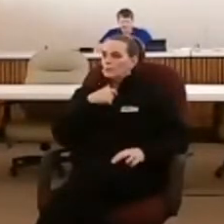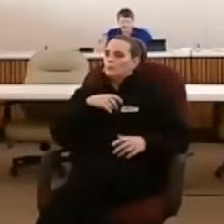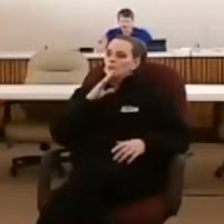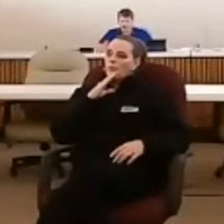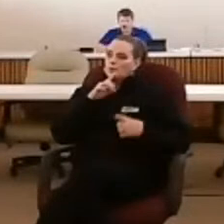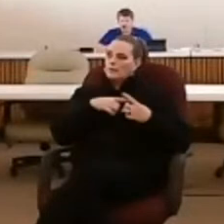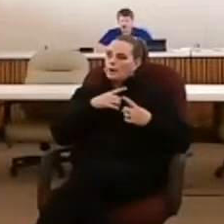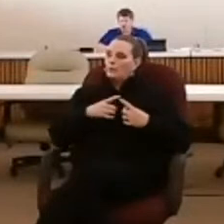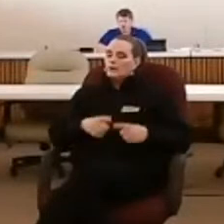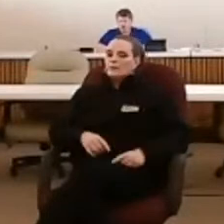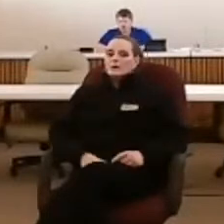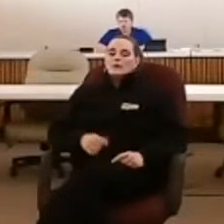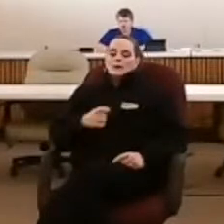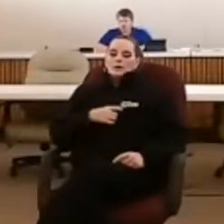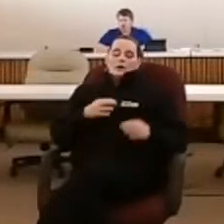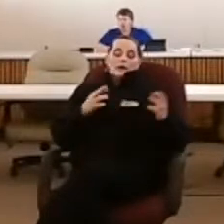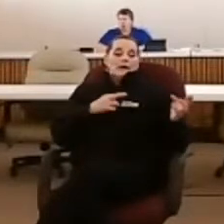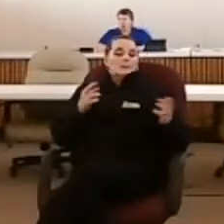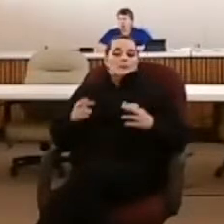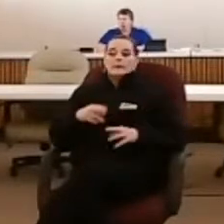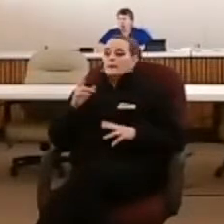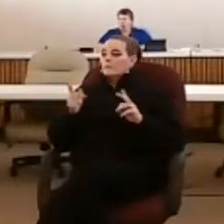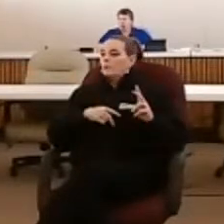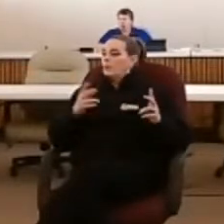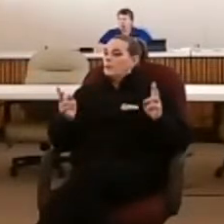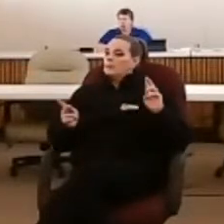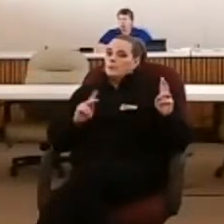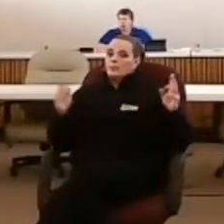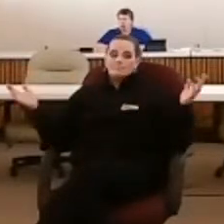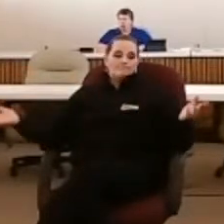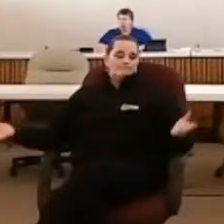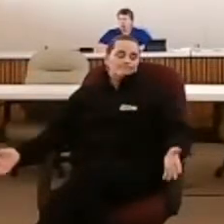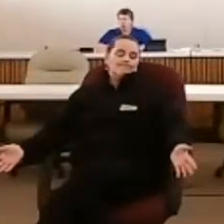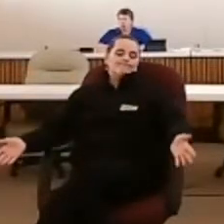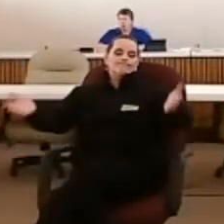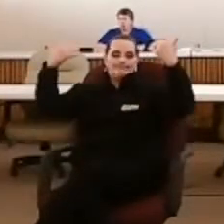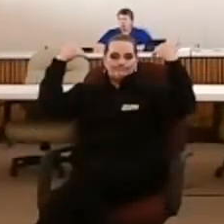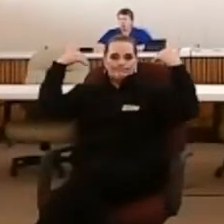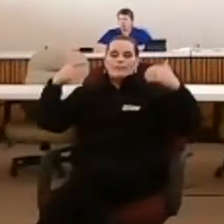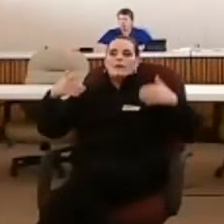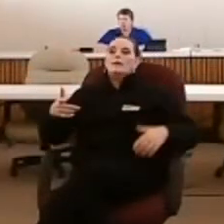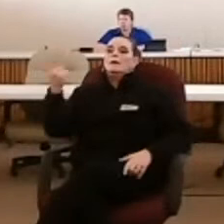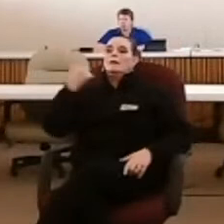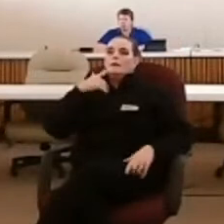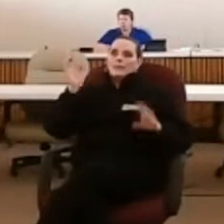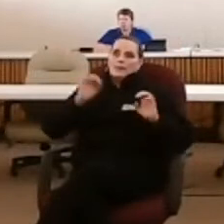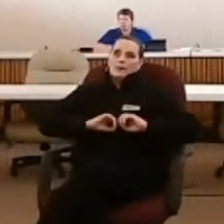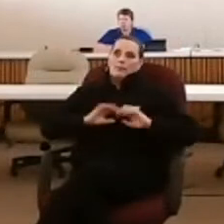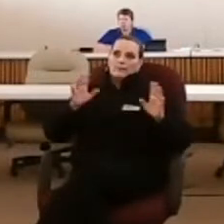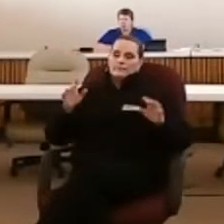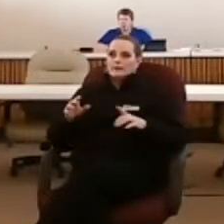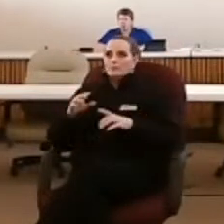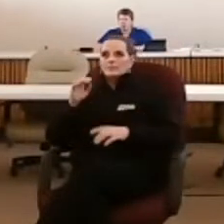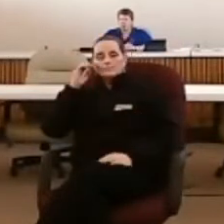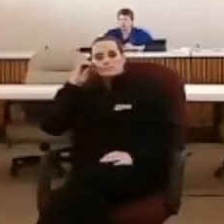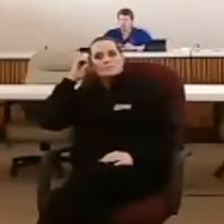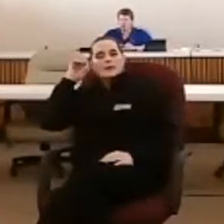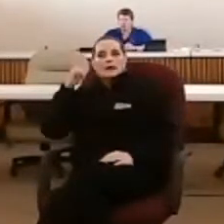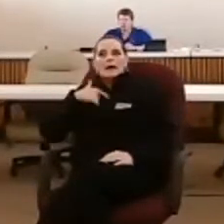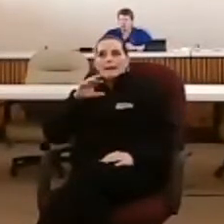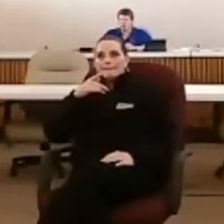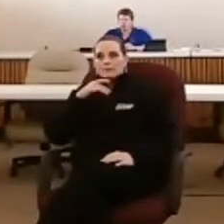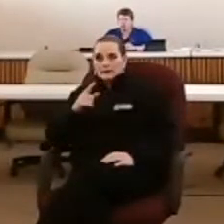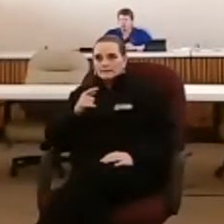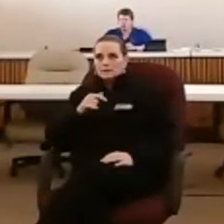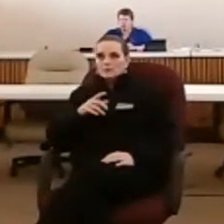and I'm ready for yep, Craig, sorry. Point of clarification, Craig Eckert, Deputy Town Supervisor. I didn't know if you